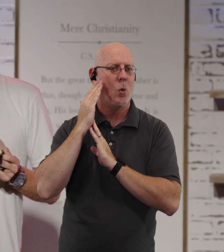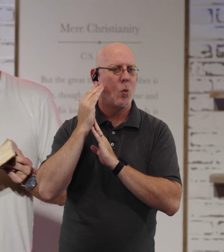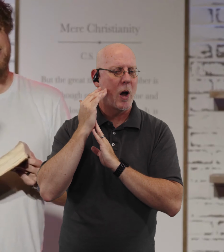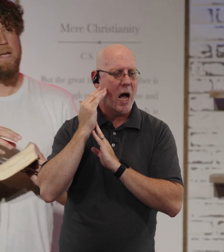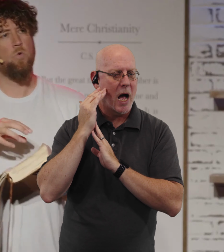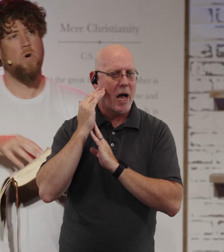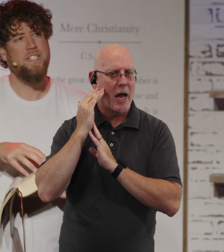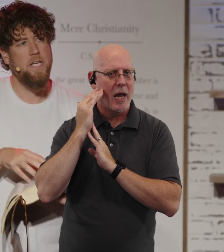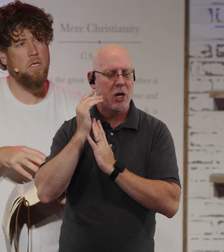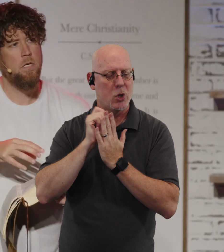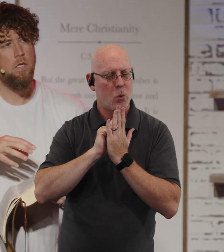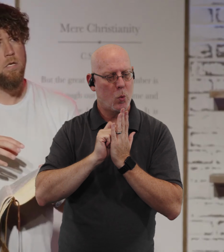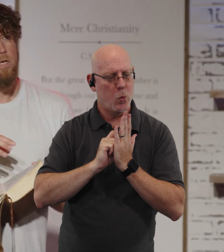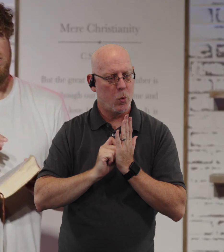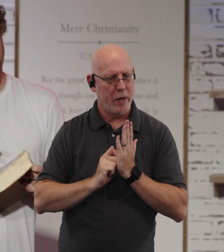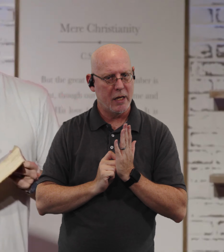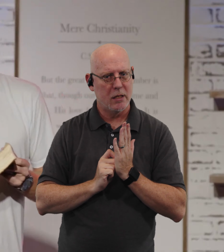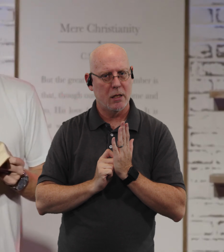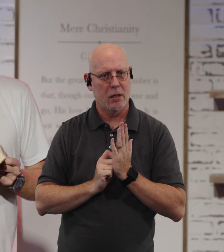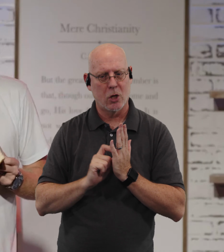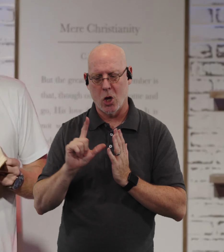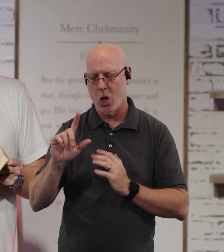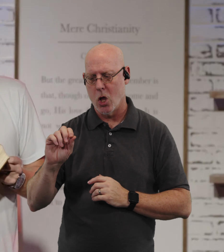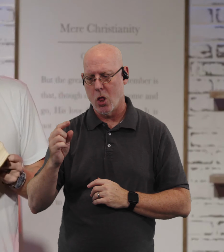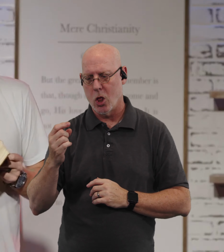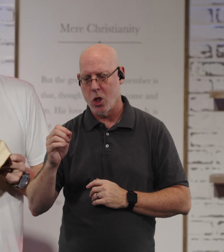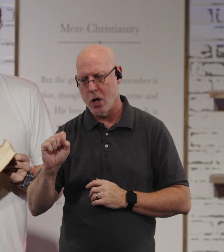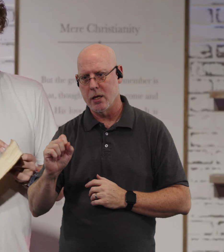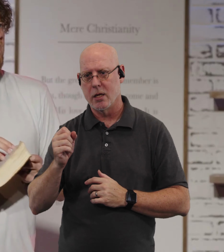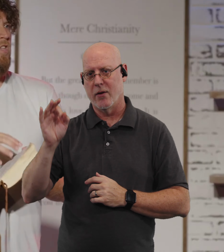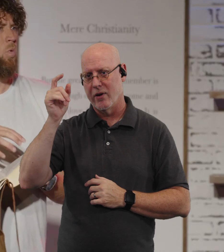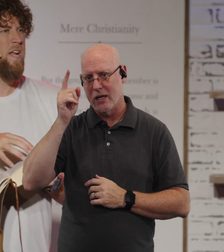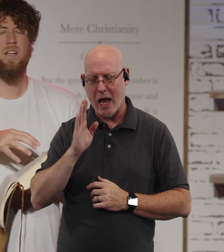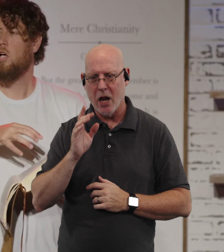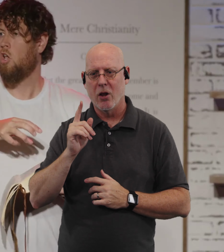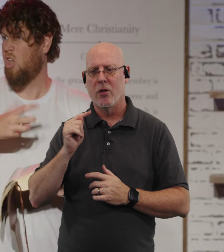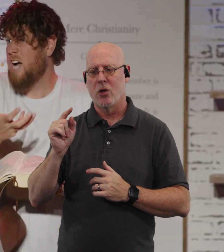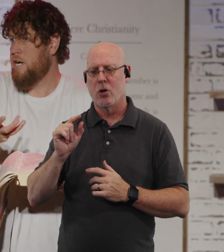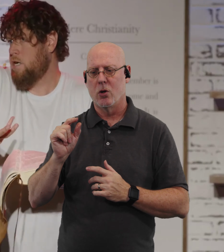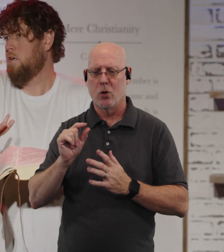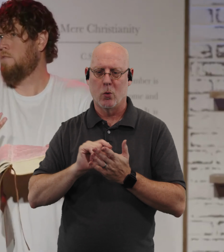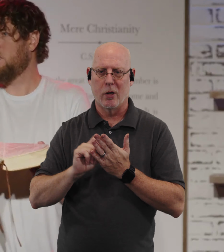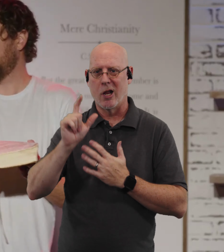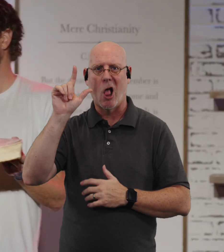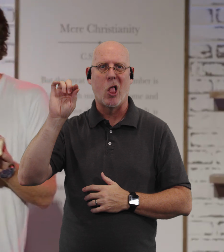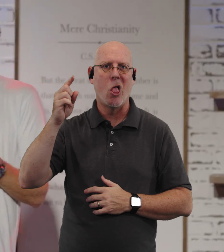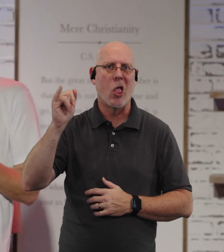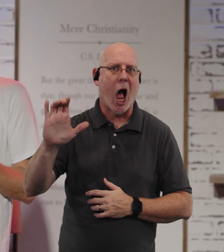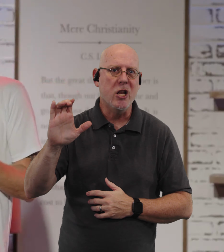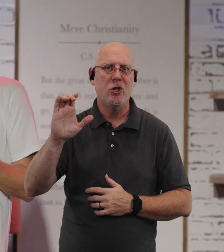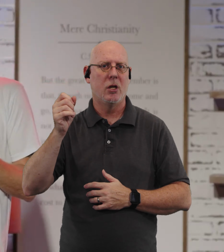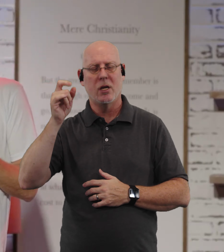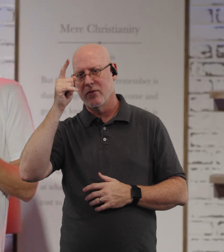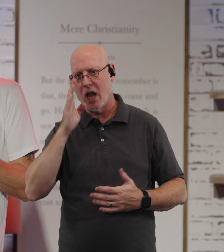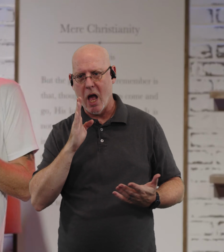Why is the written logos of God, the written logic of God, is the